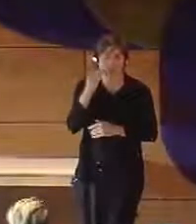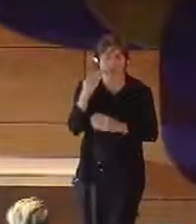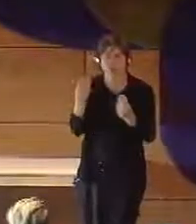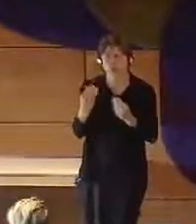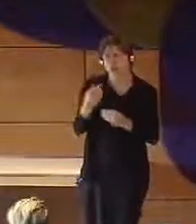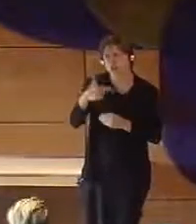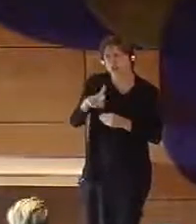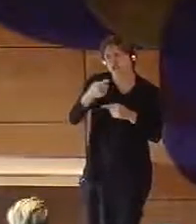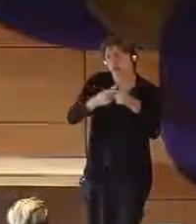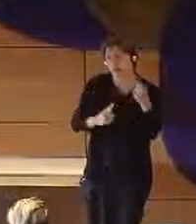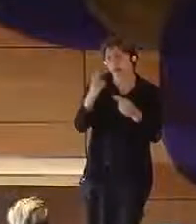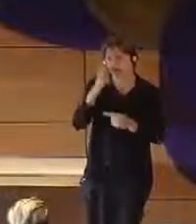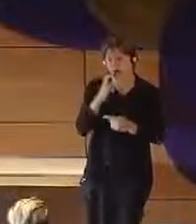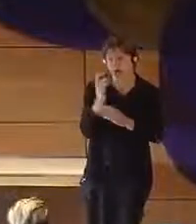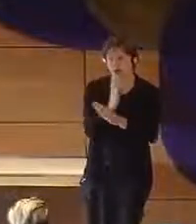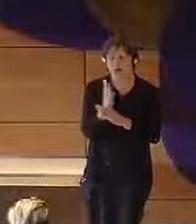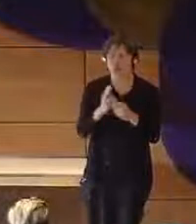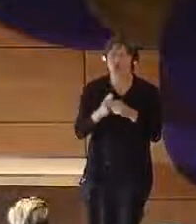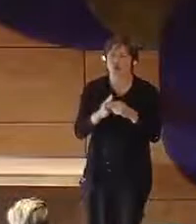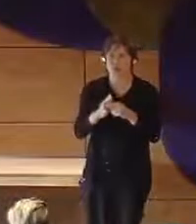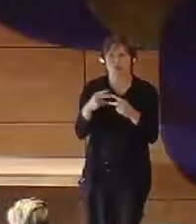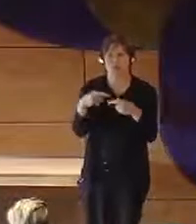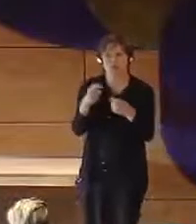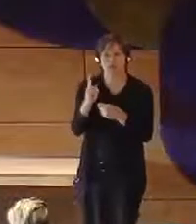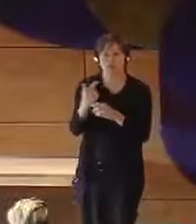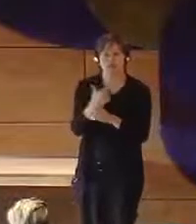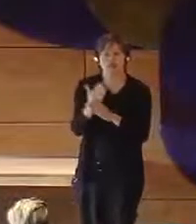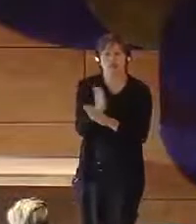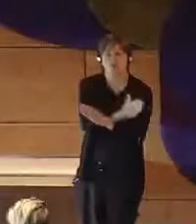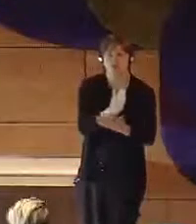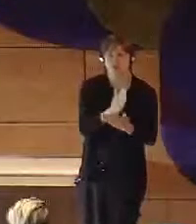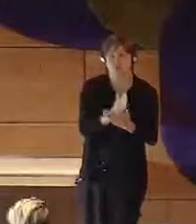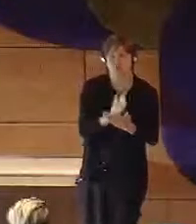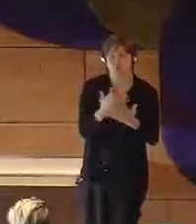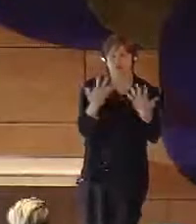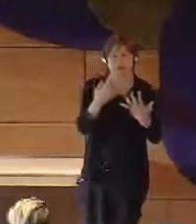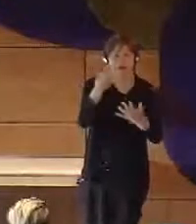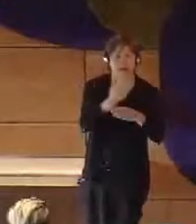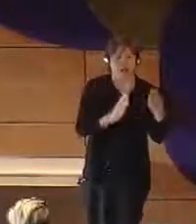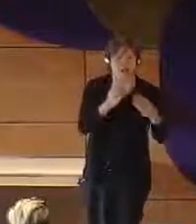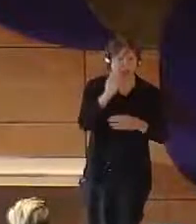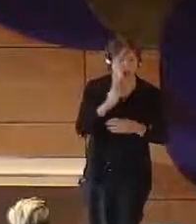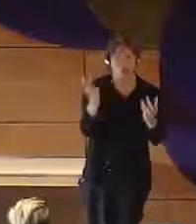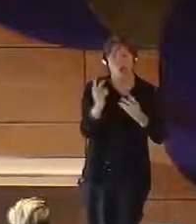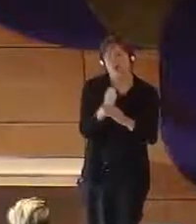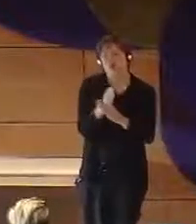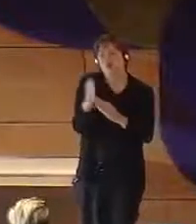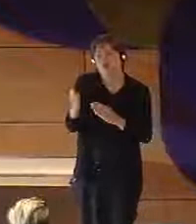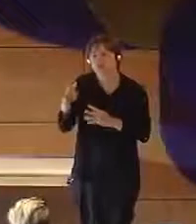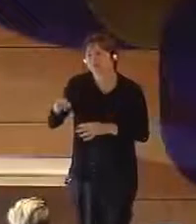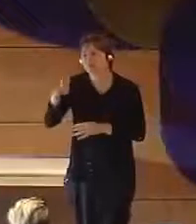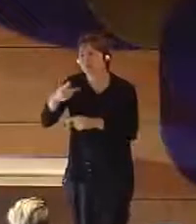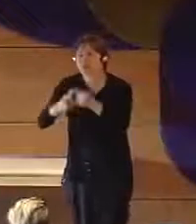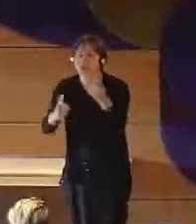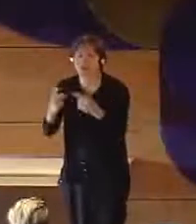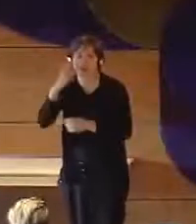periods at 10.5, and some entirely normal women will start their periods at 14.5. That's all normal. One would be later, but it would